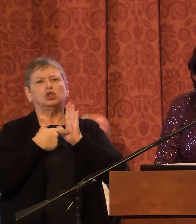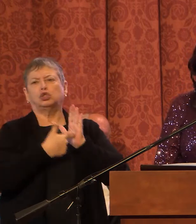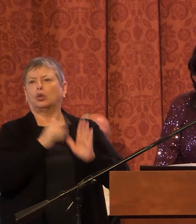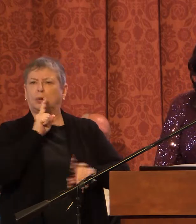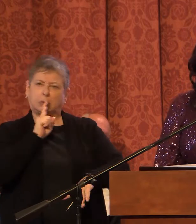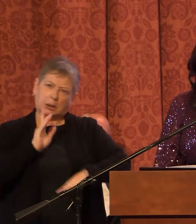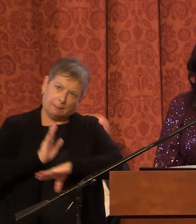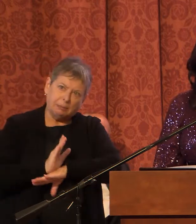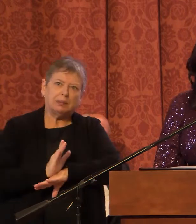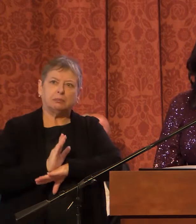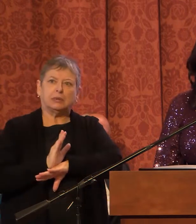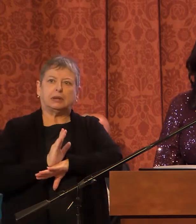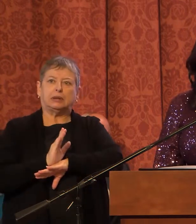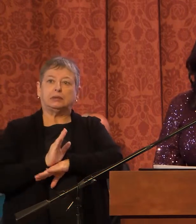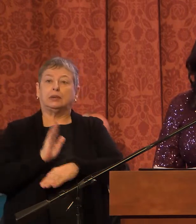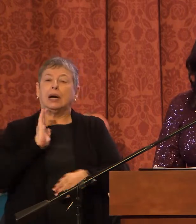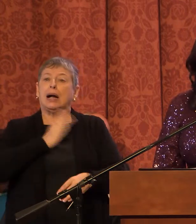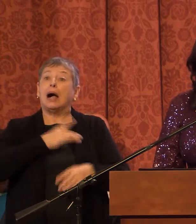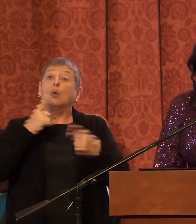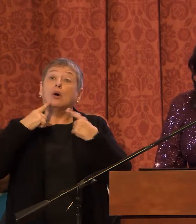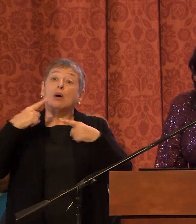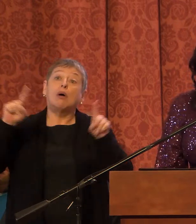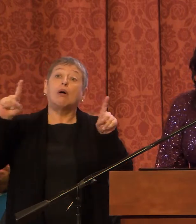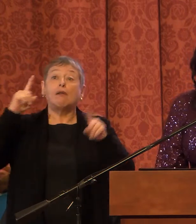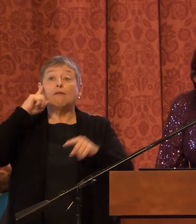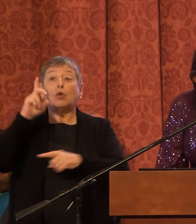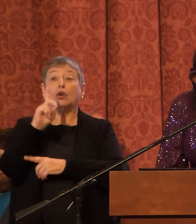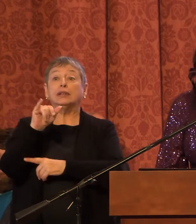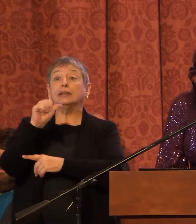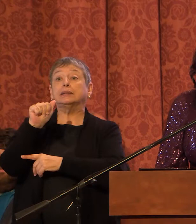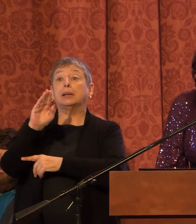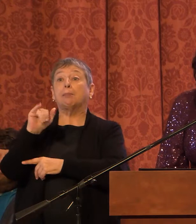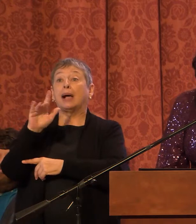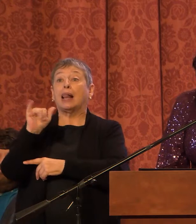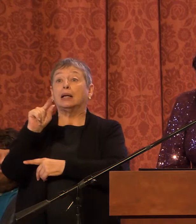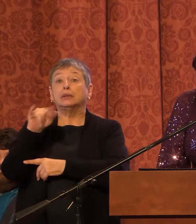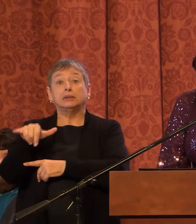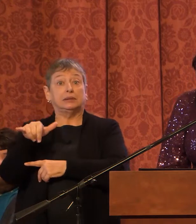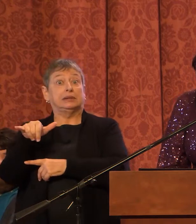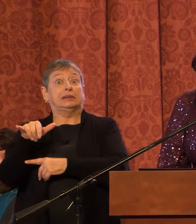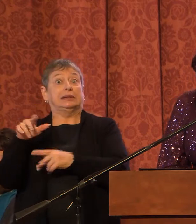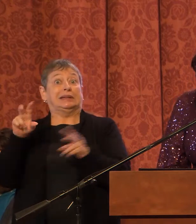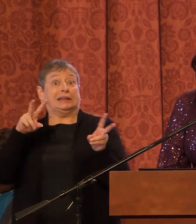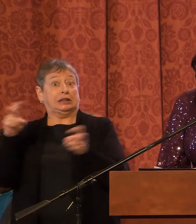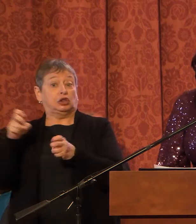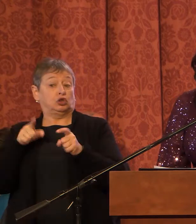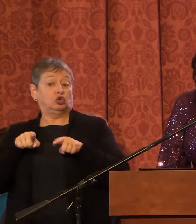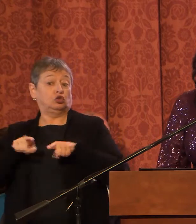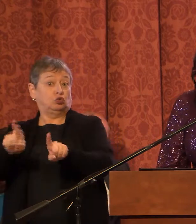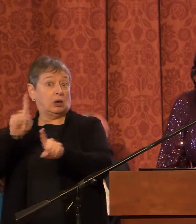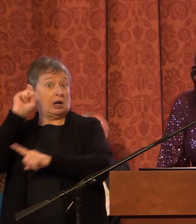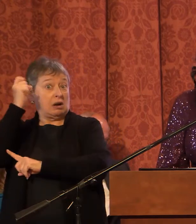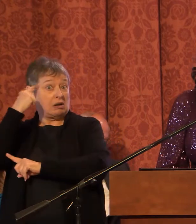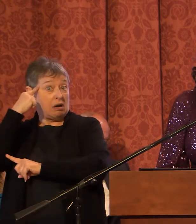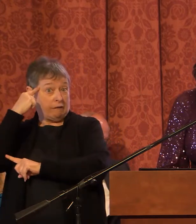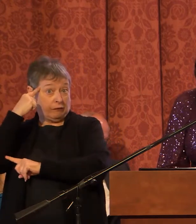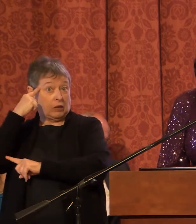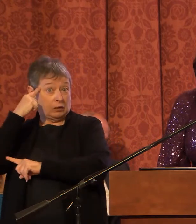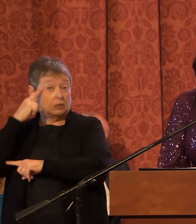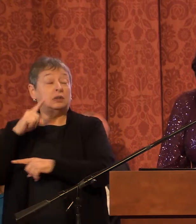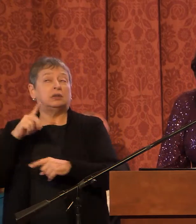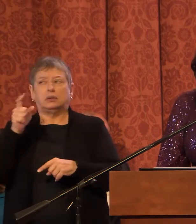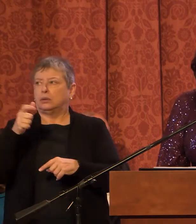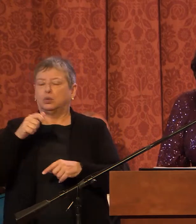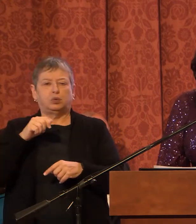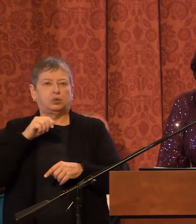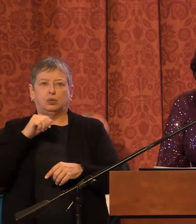commitment. Our accomplishments on disability issues during his administration as governor is unmatched in the history